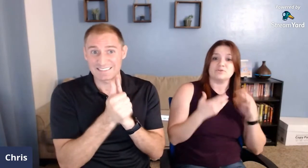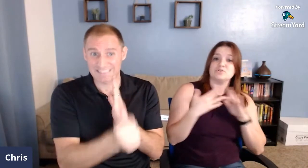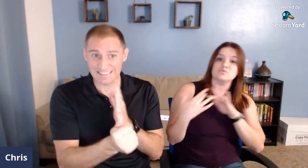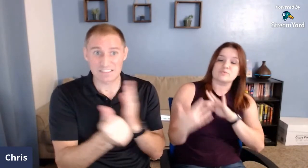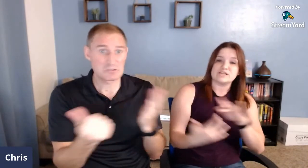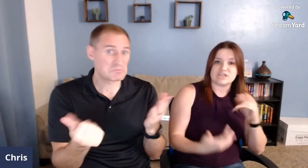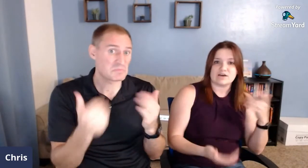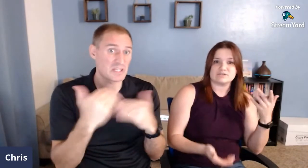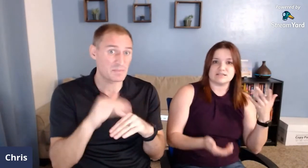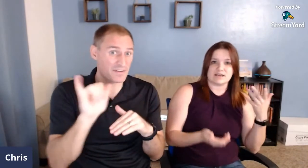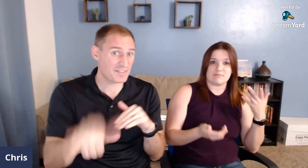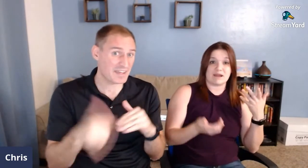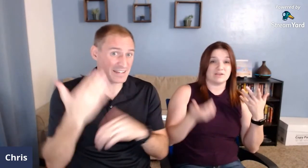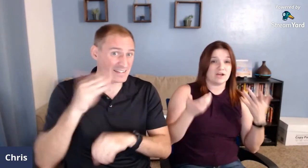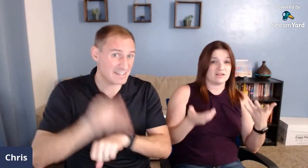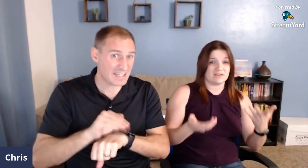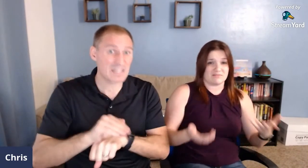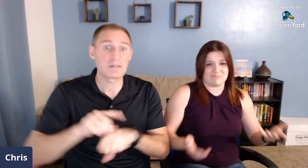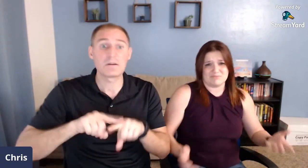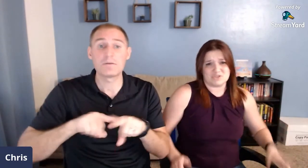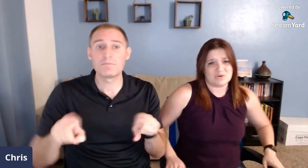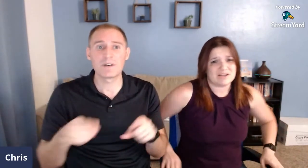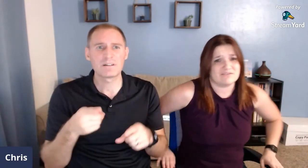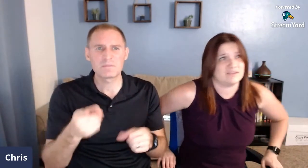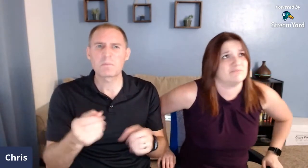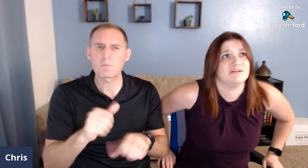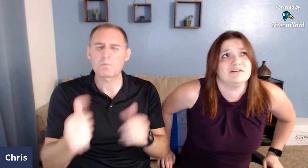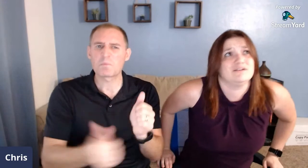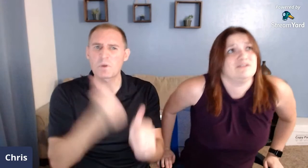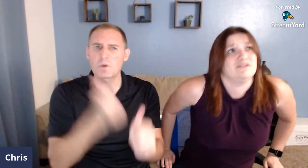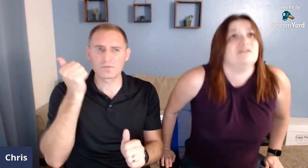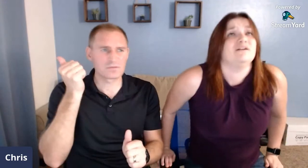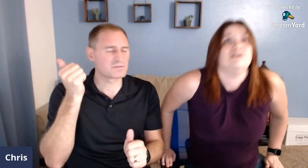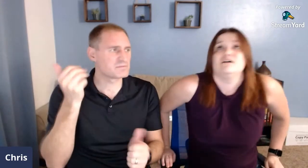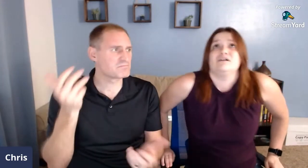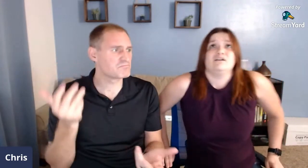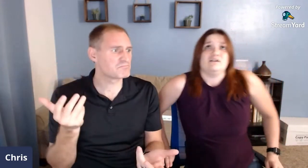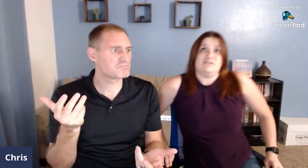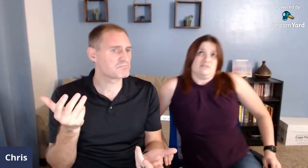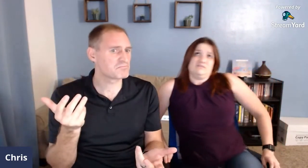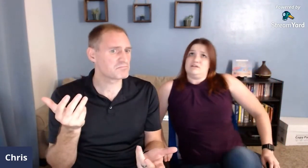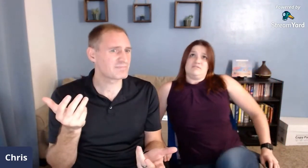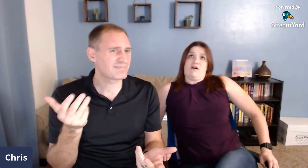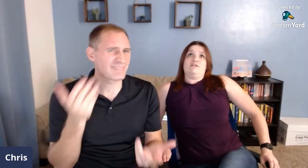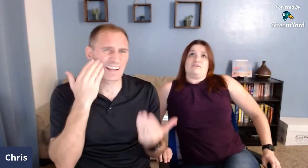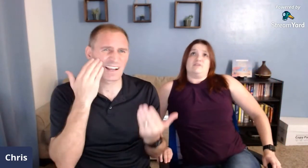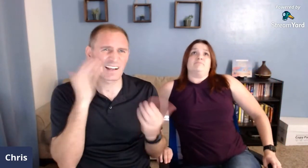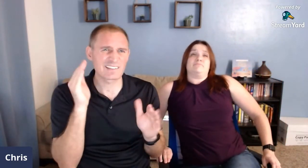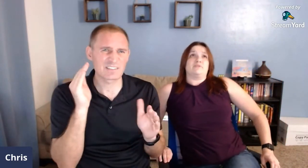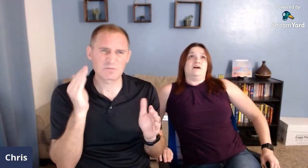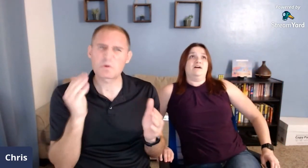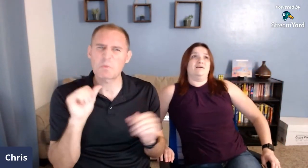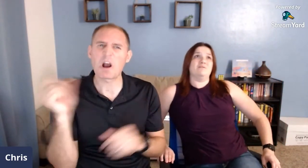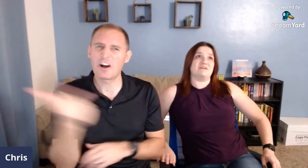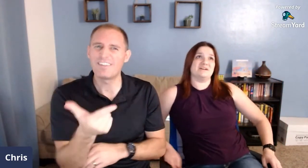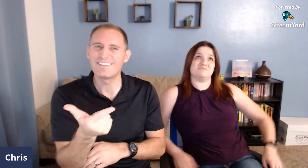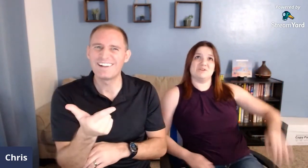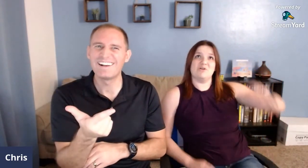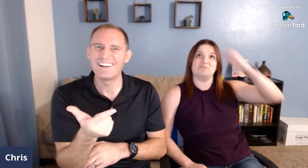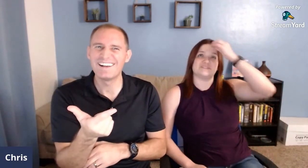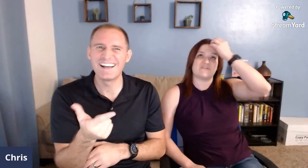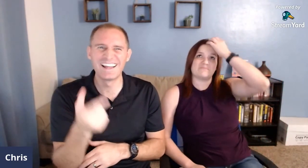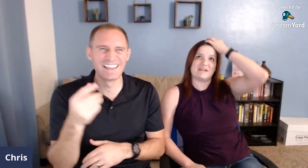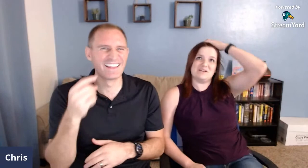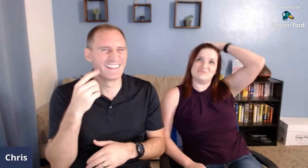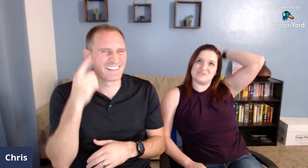different people and you can reach out to them, and the majority of them I don't know, all of them. Because